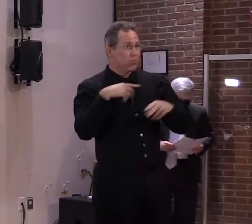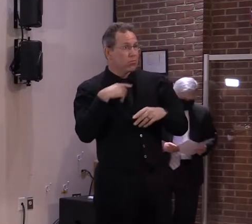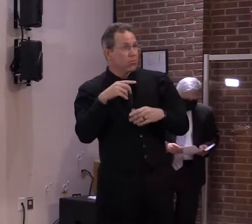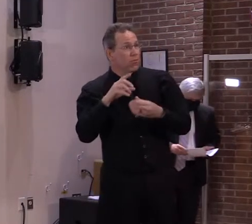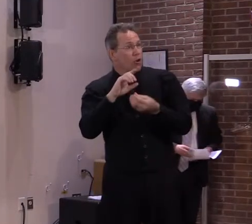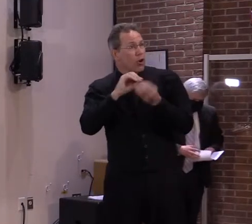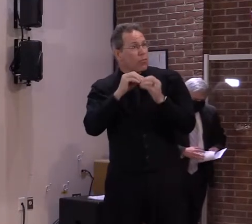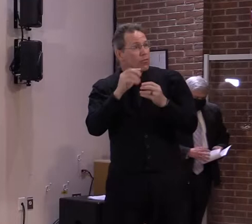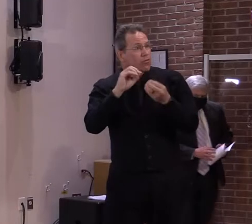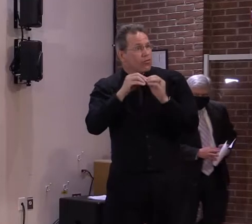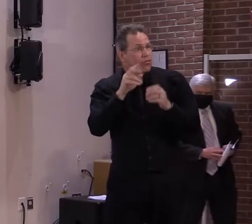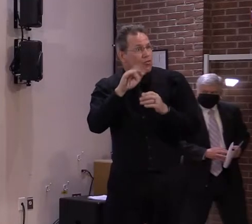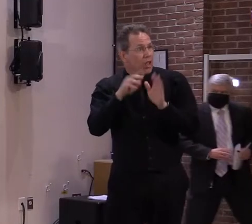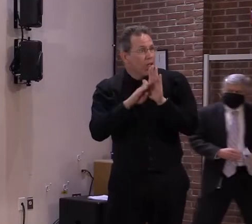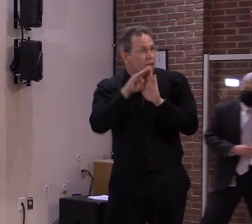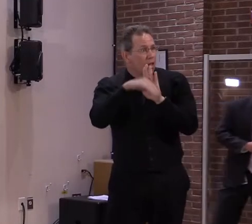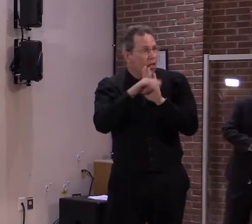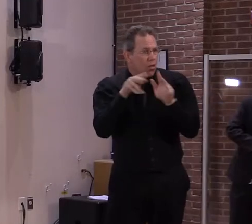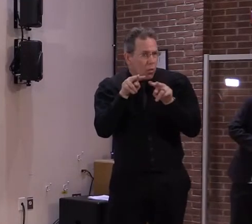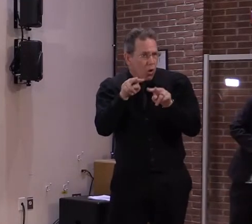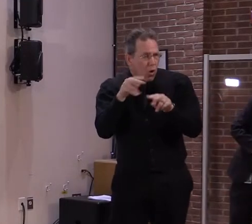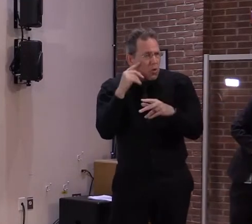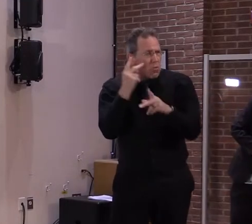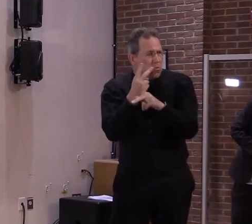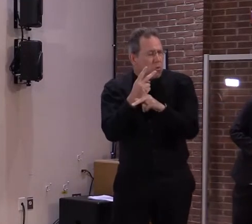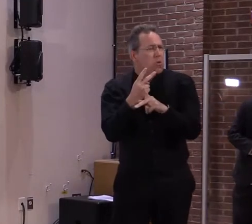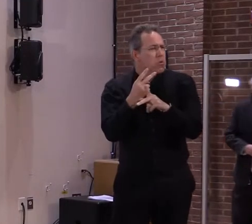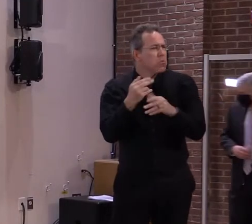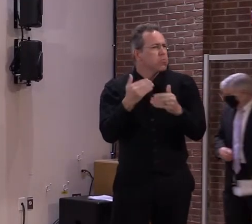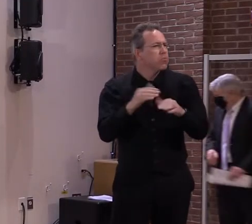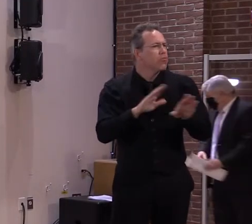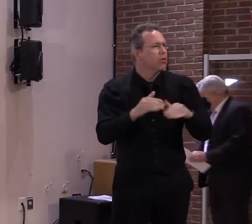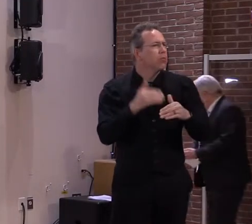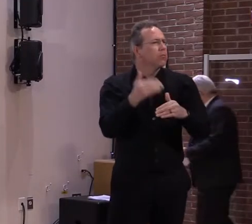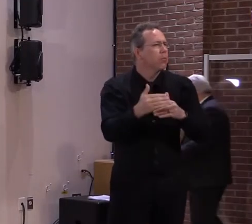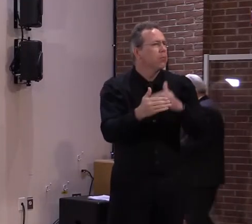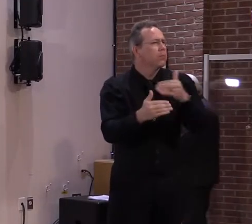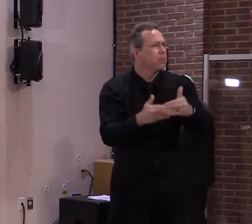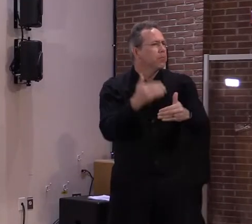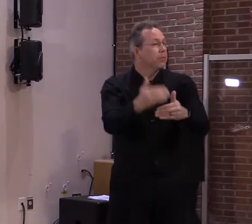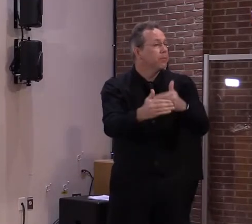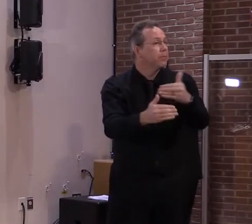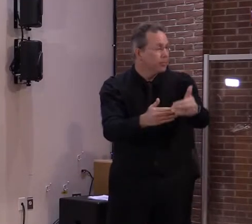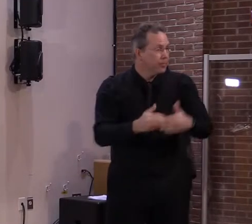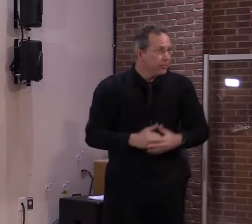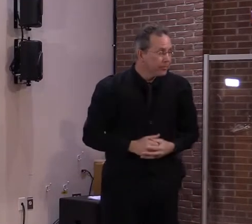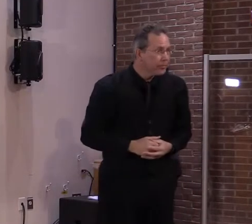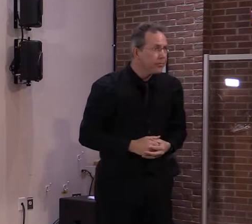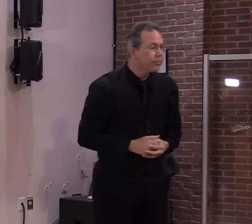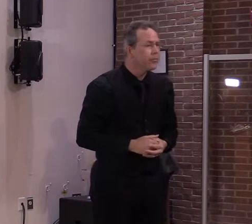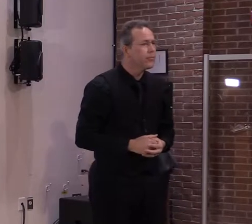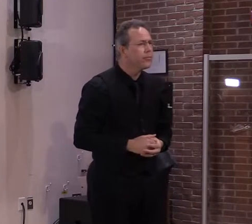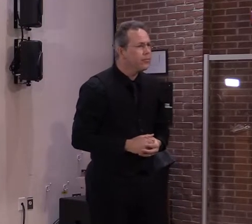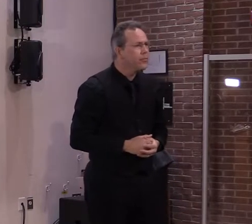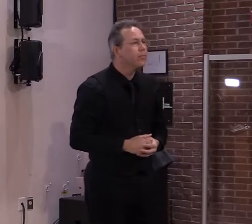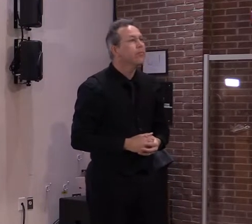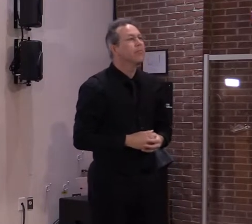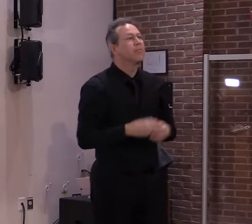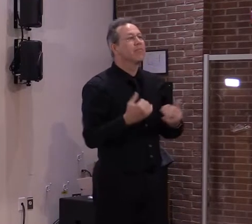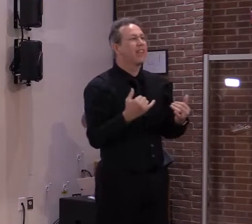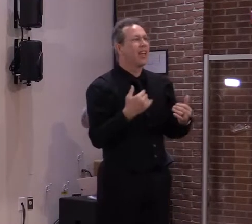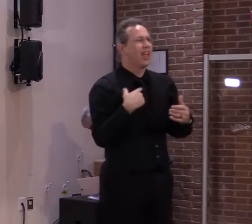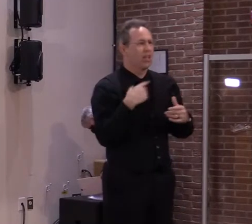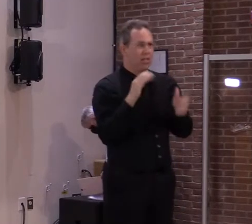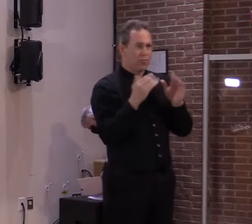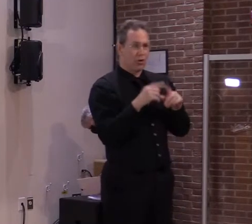milestones. It's also important to know that unlike this time last year, we're doing a lot more testing and